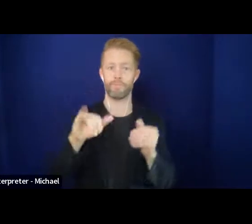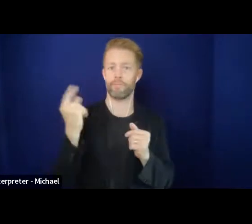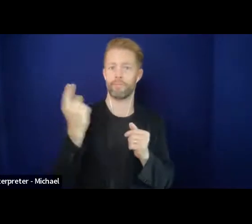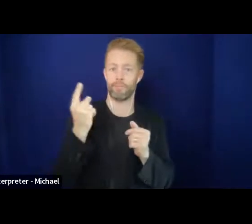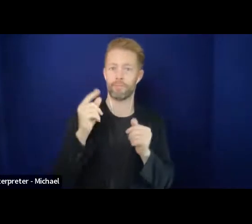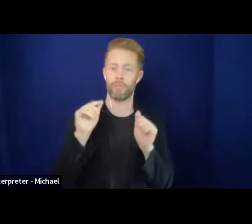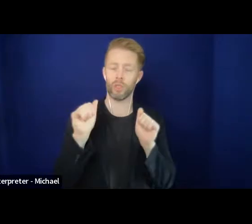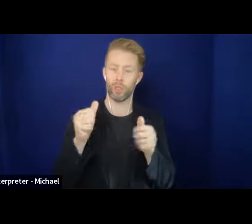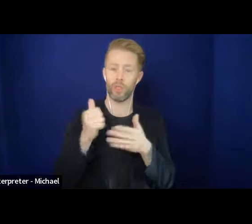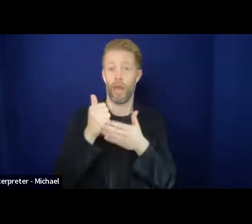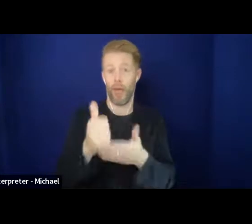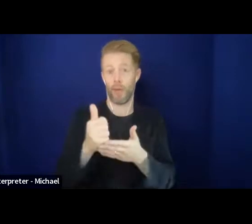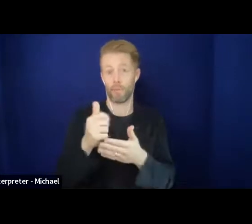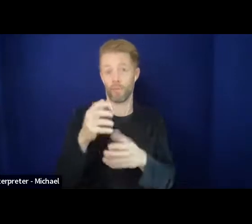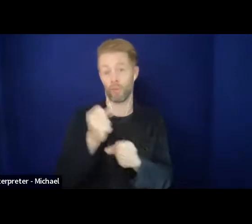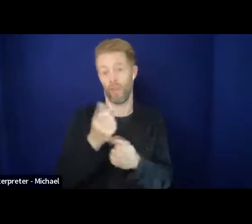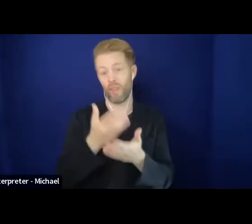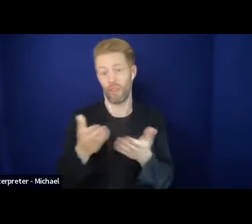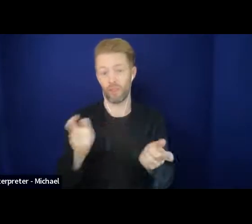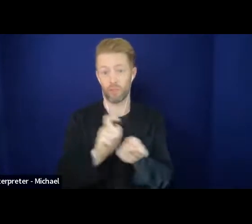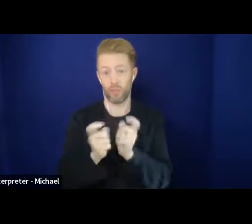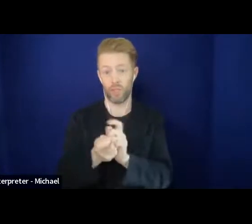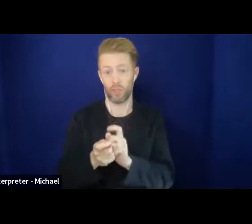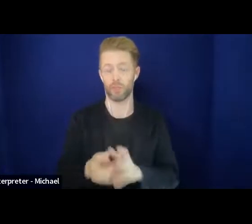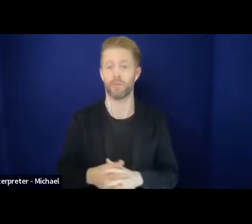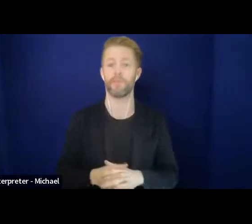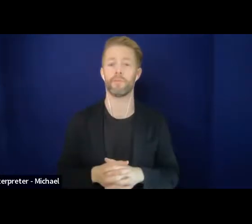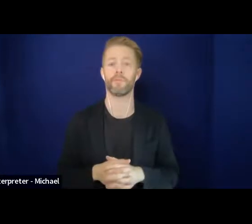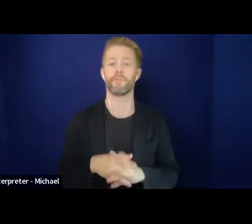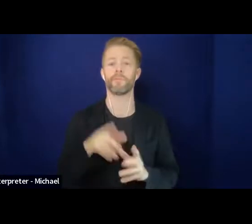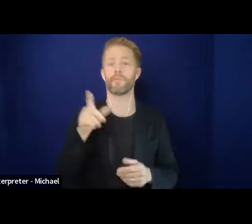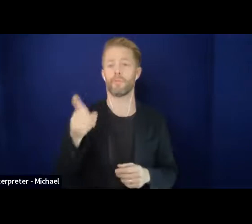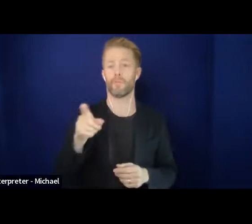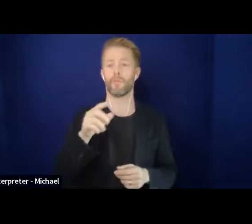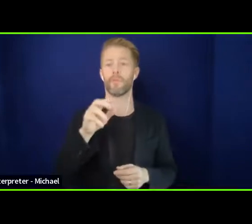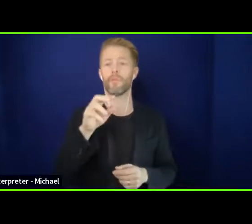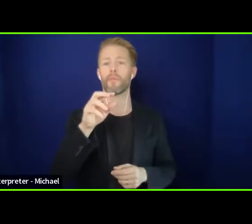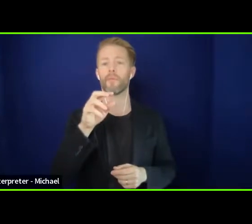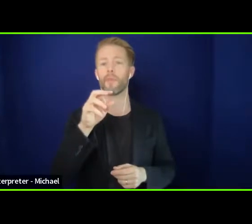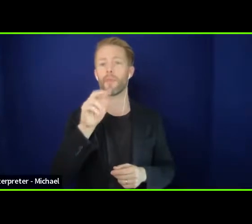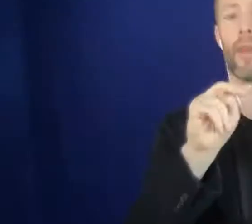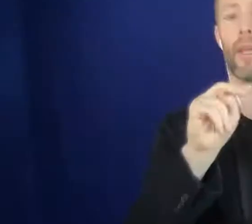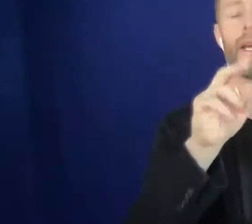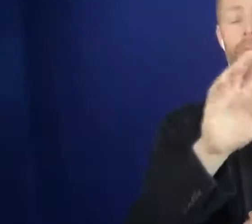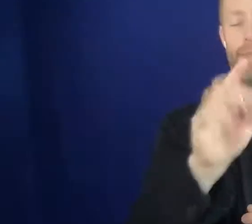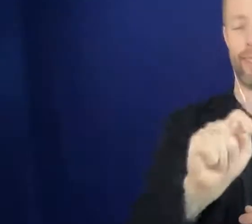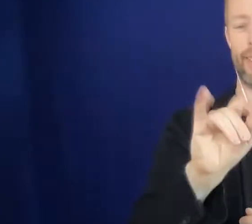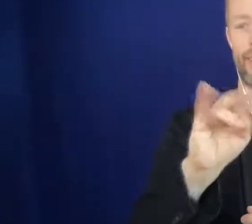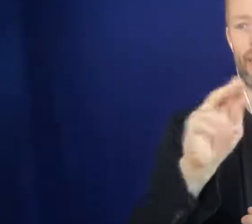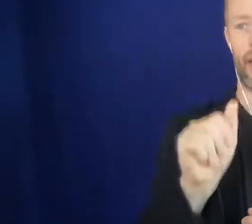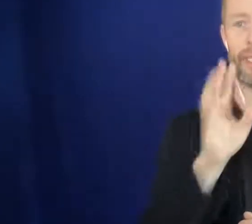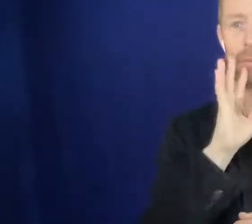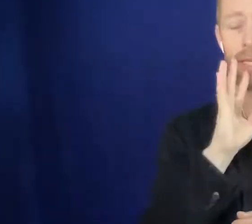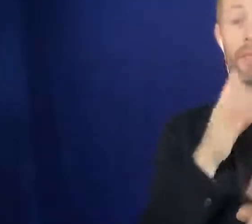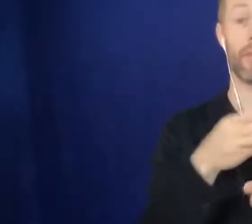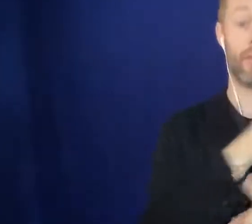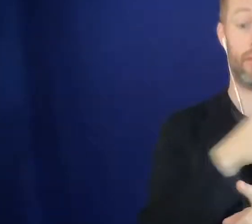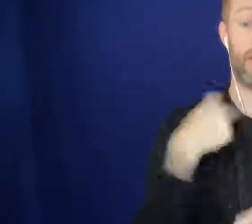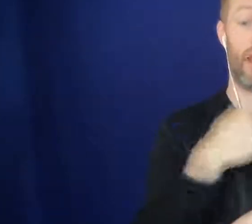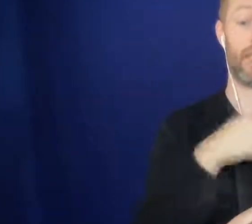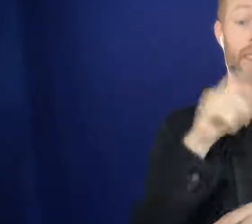help to get these things changed. I will add that prior to us at LCE